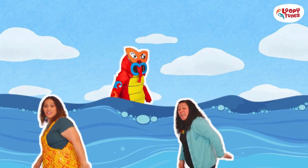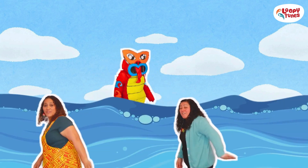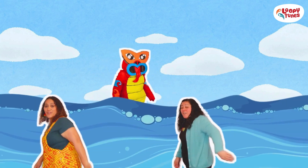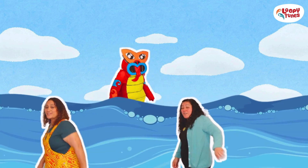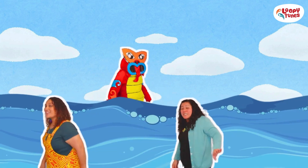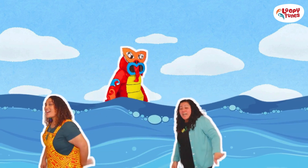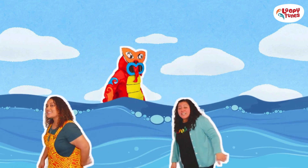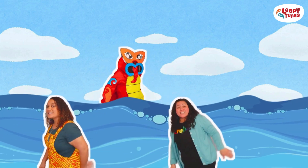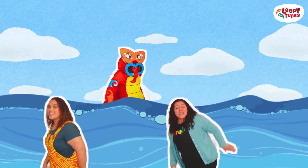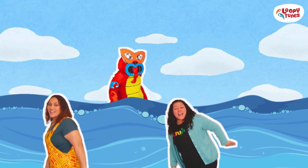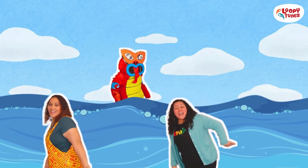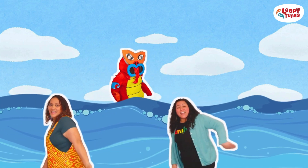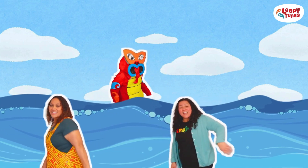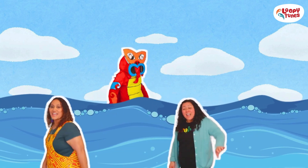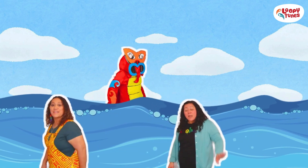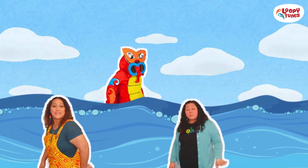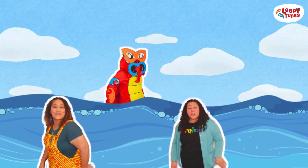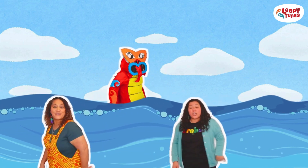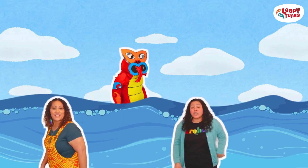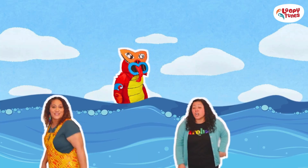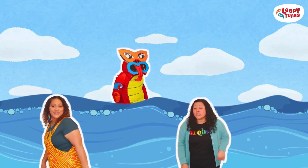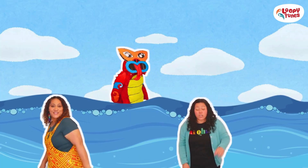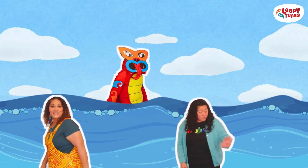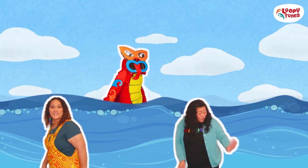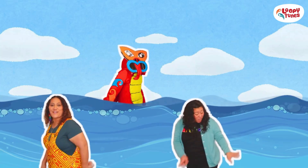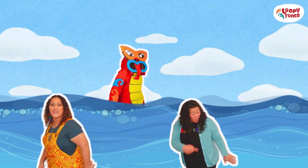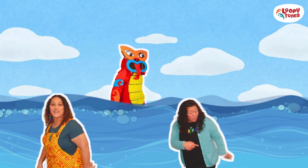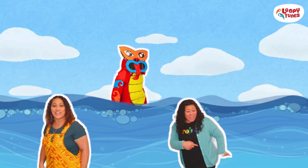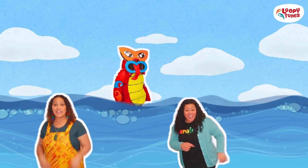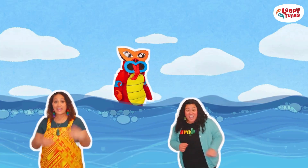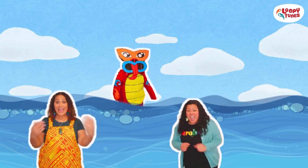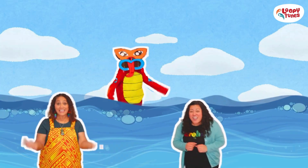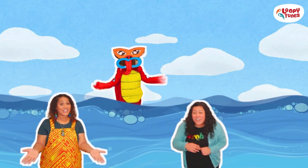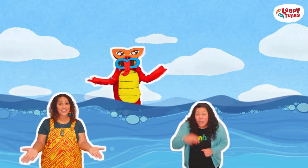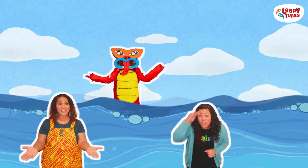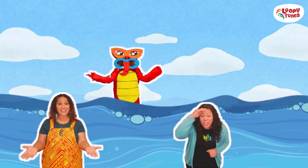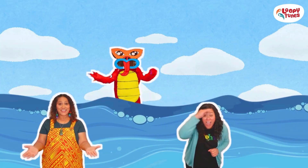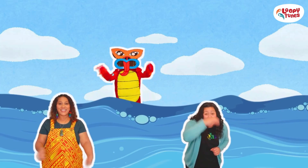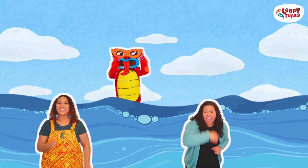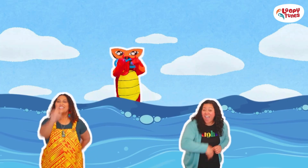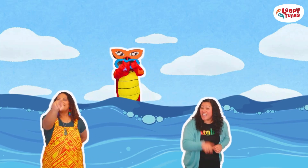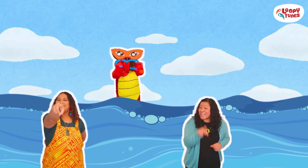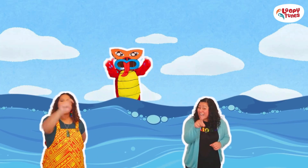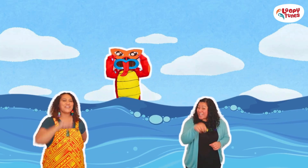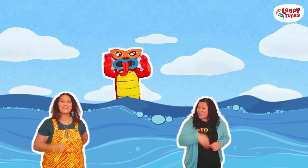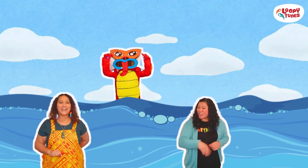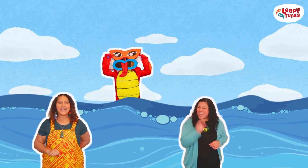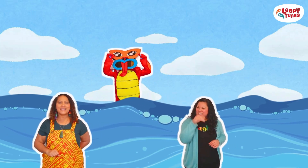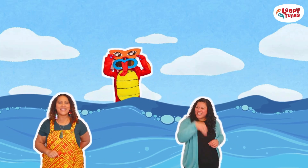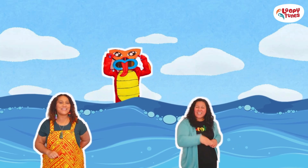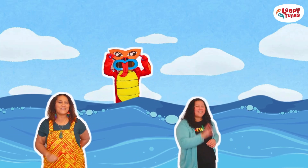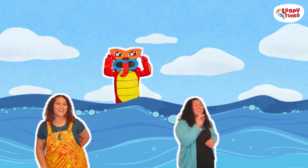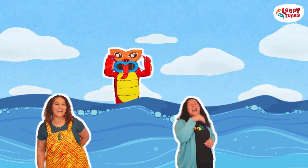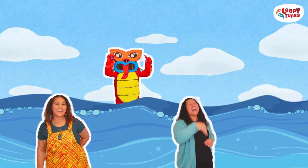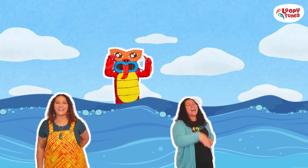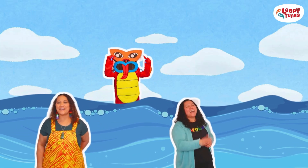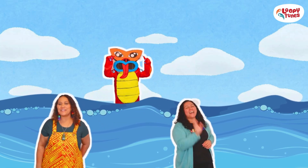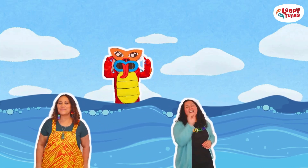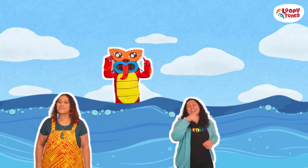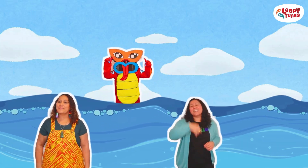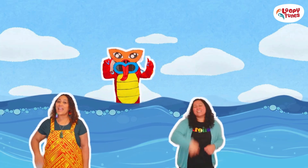Swish your tail from side to side. Pio yoi to fiore. Hey, look! Now you're a